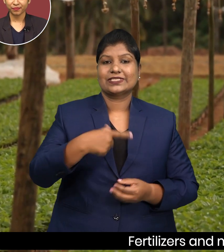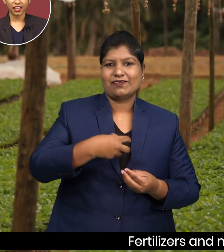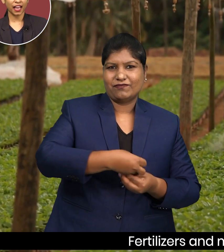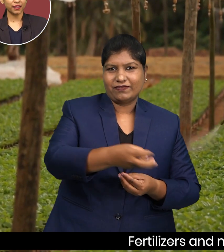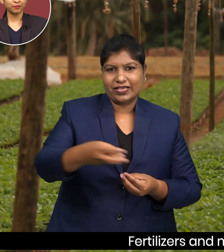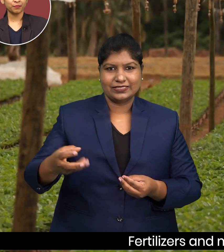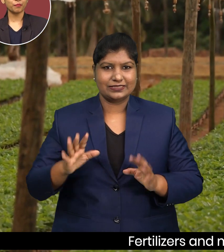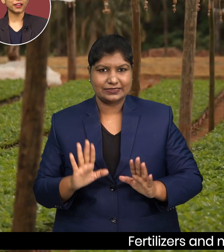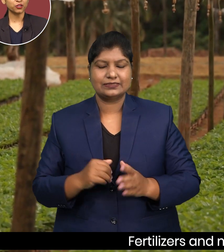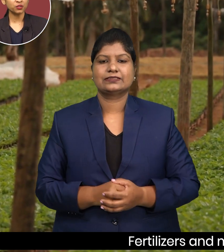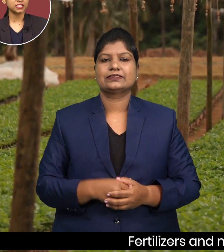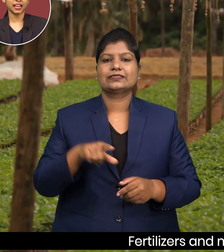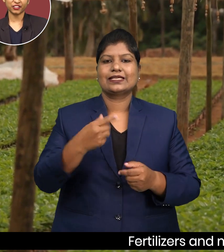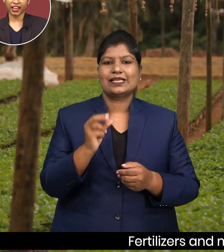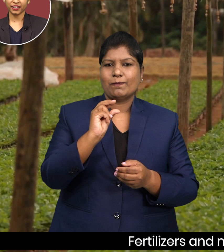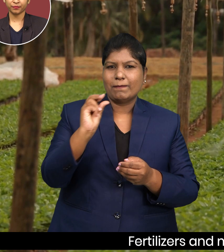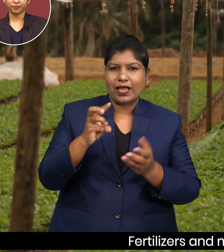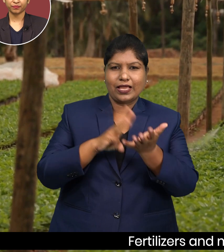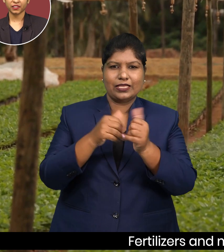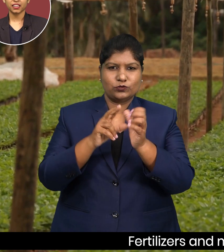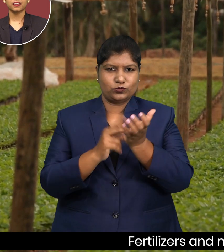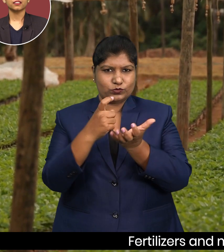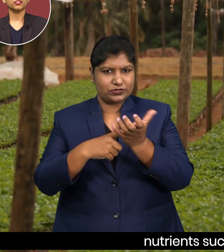Fertilizers and manures contain